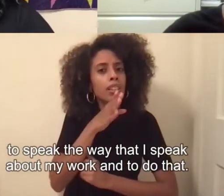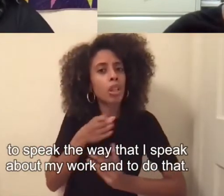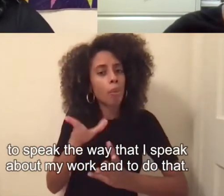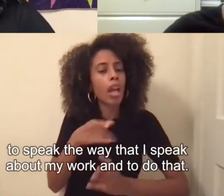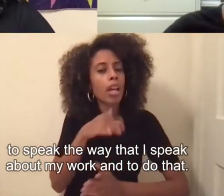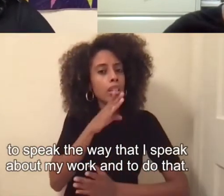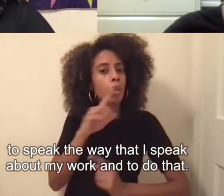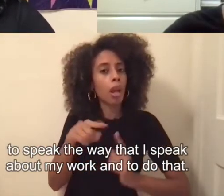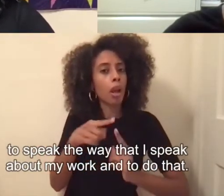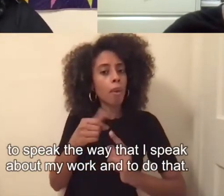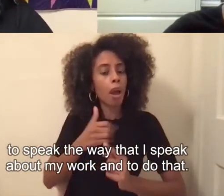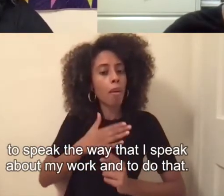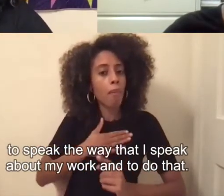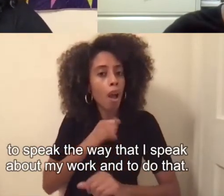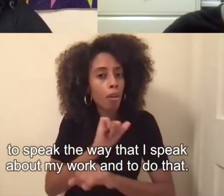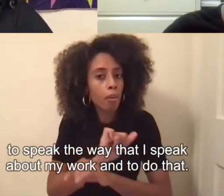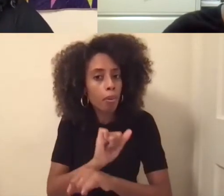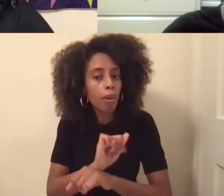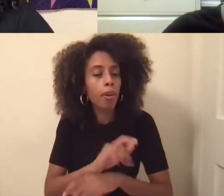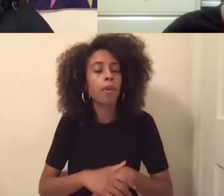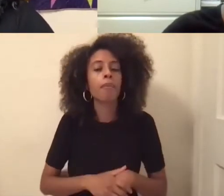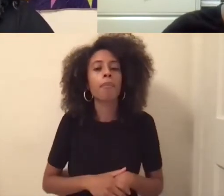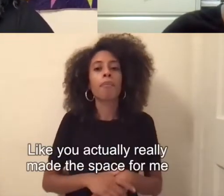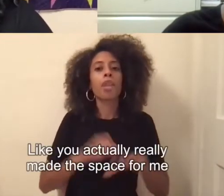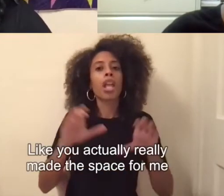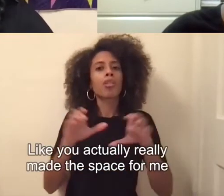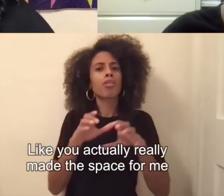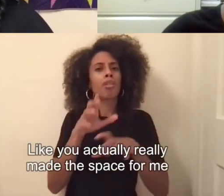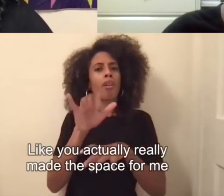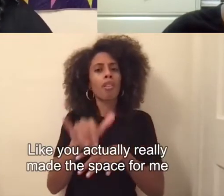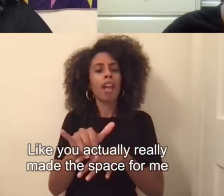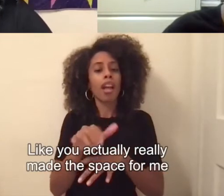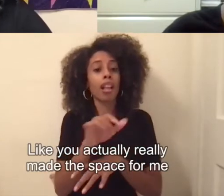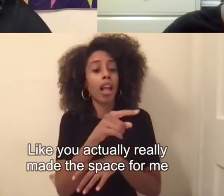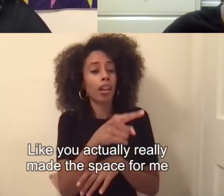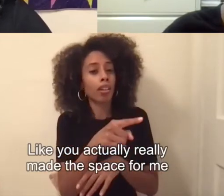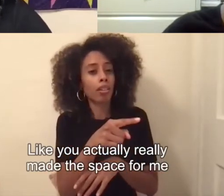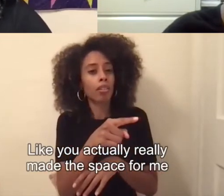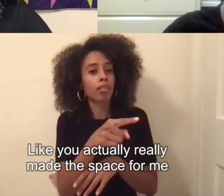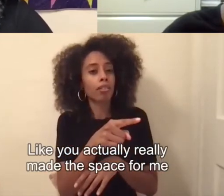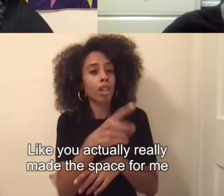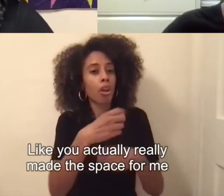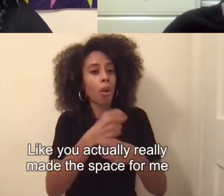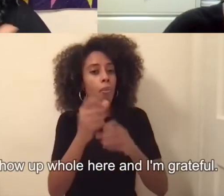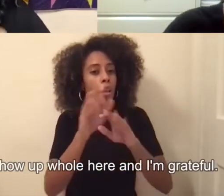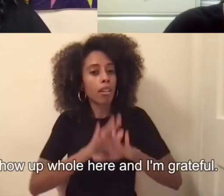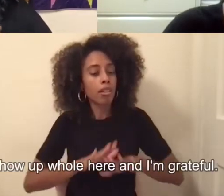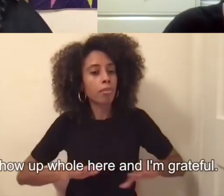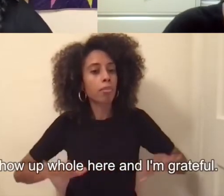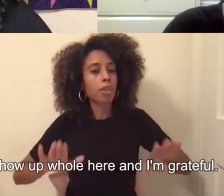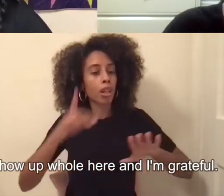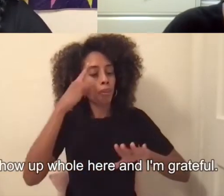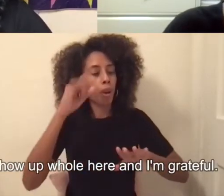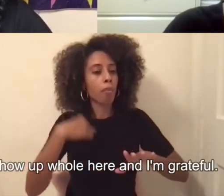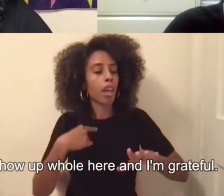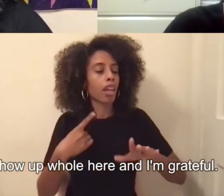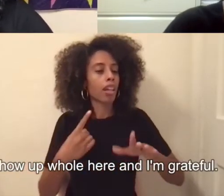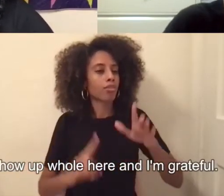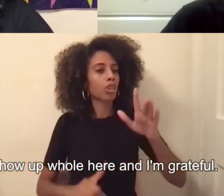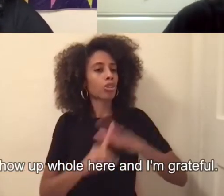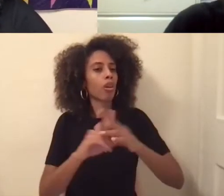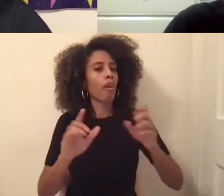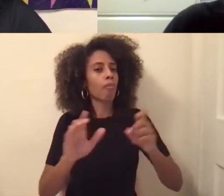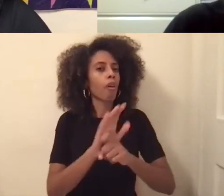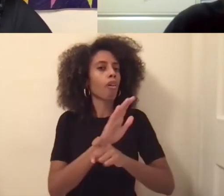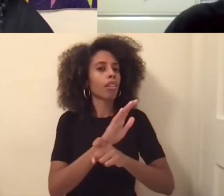my work, and to do that. Like, you actually really made the space for me to show up whole here, and I'm